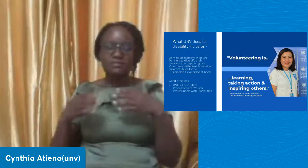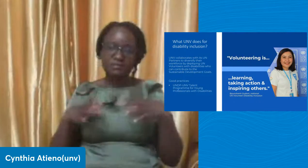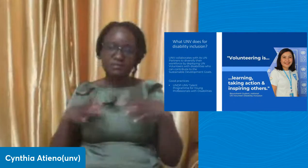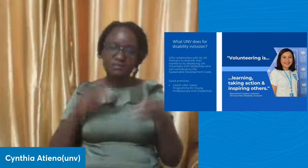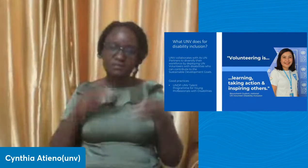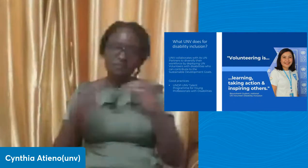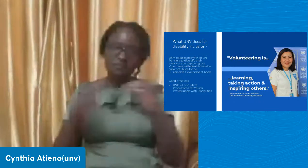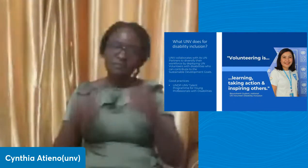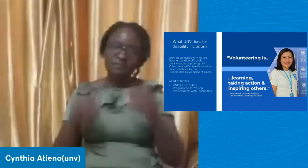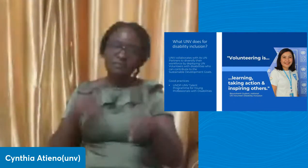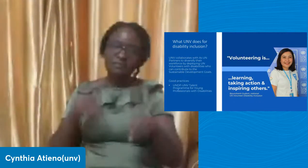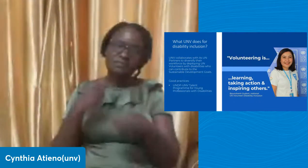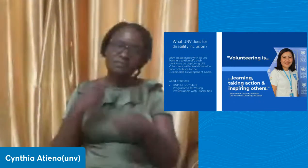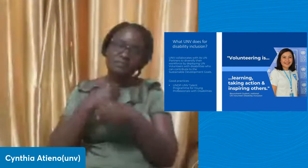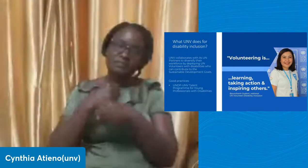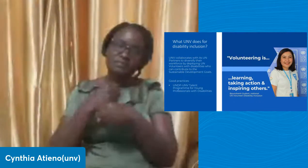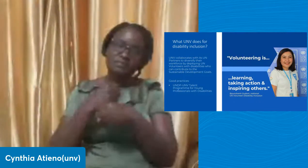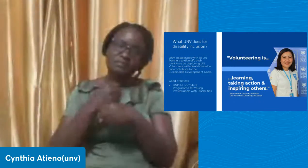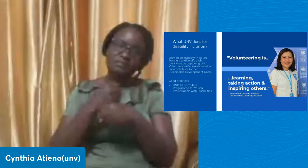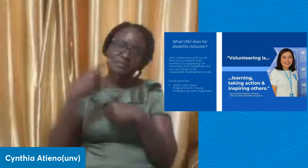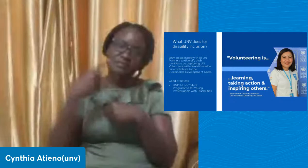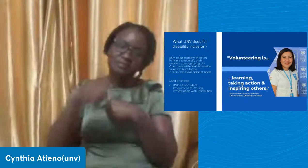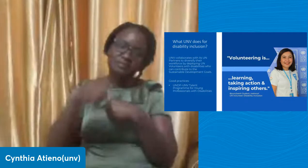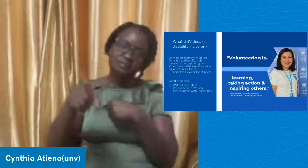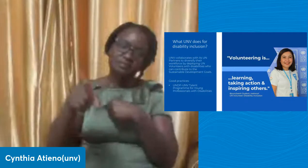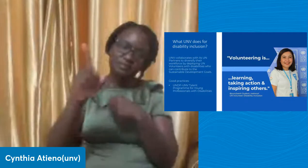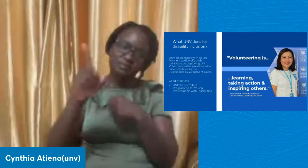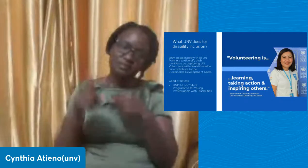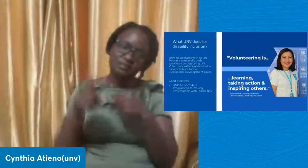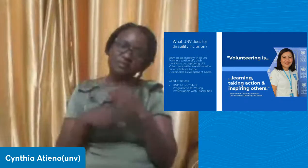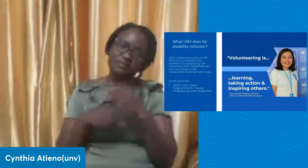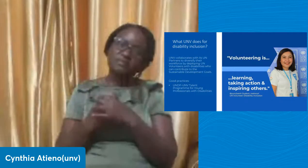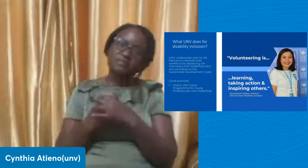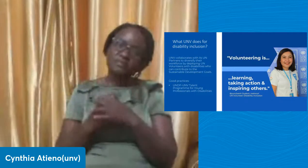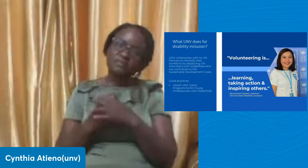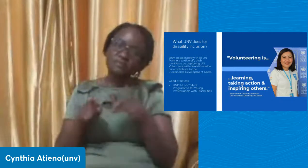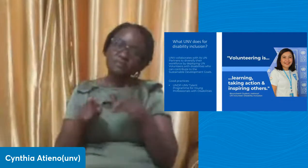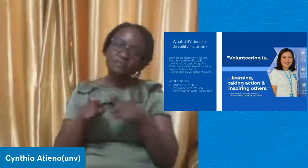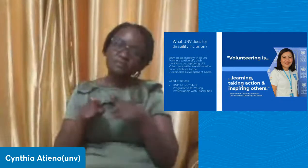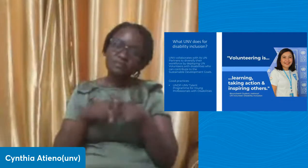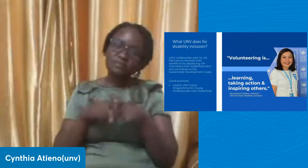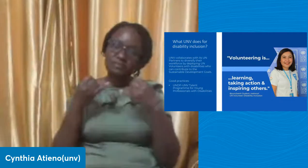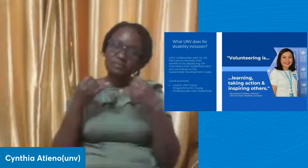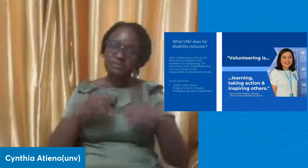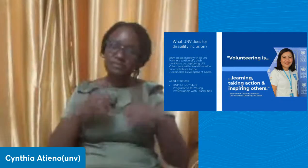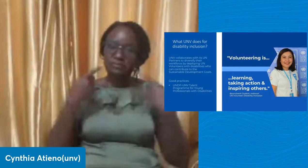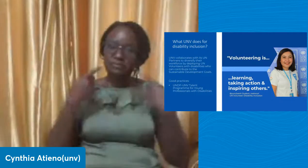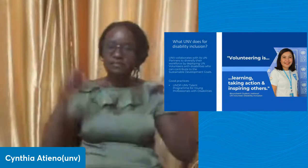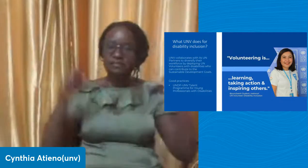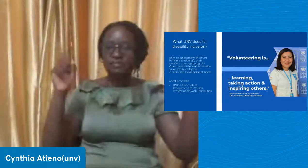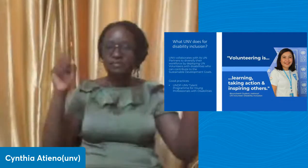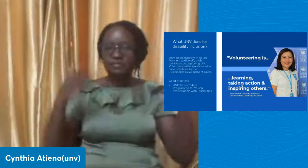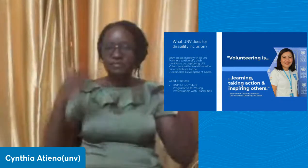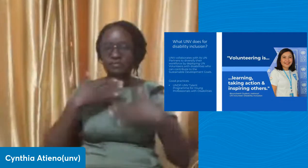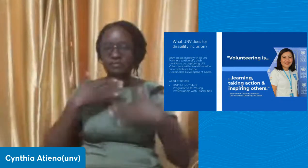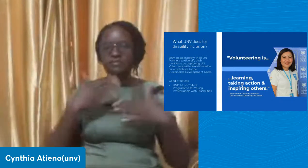sector and to attaining sustainable development goals at the national and global levels. The talent